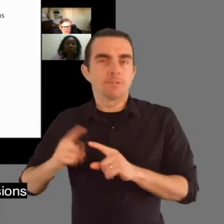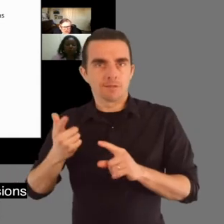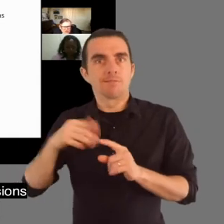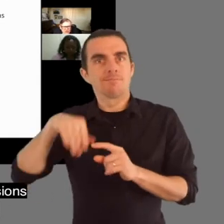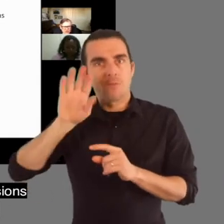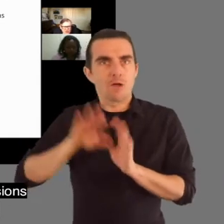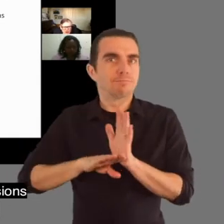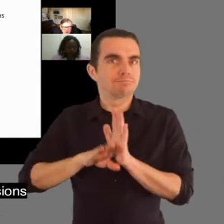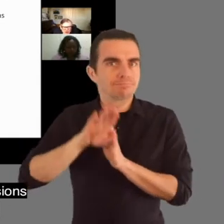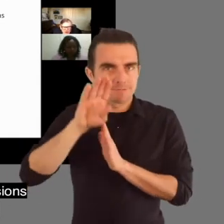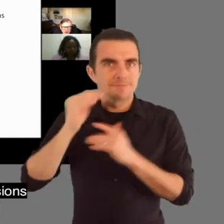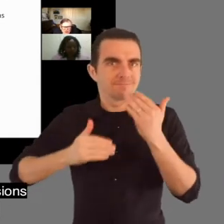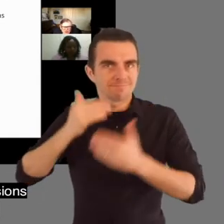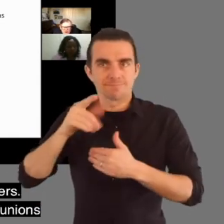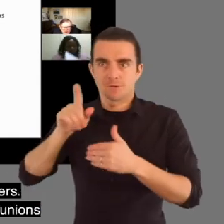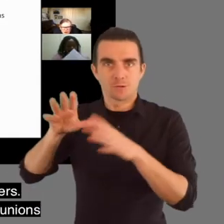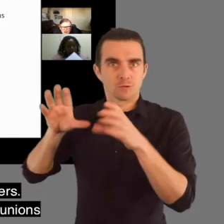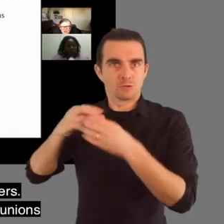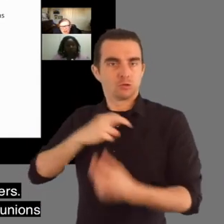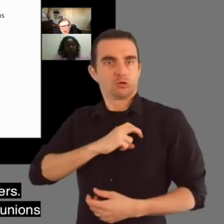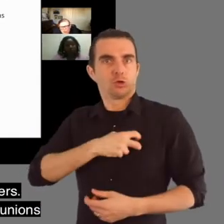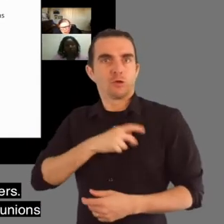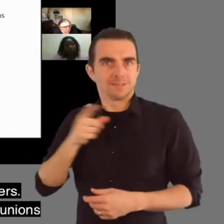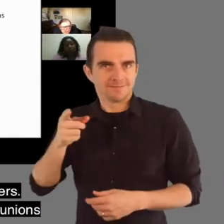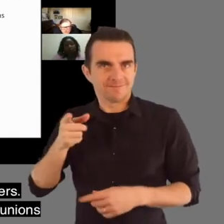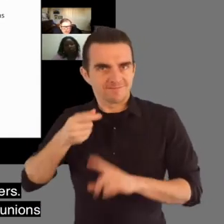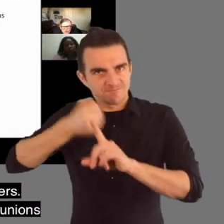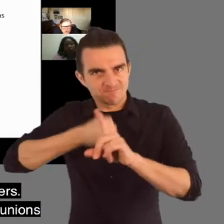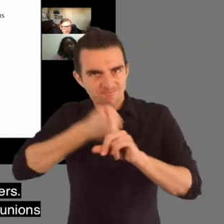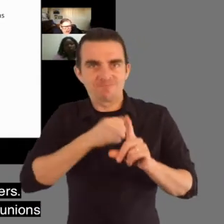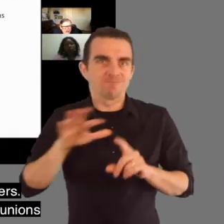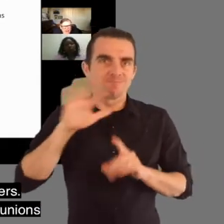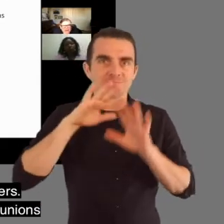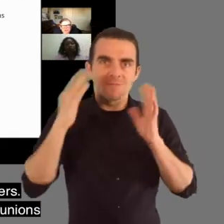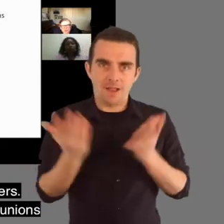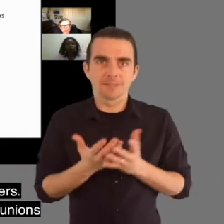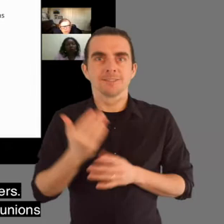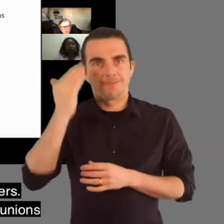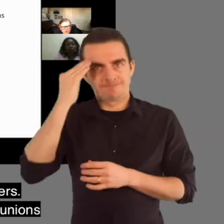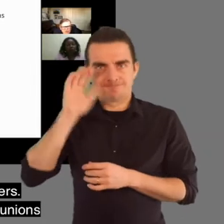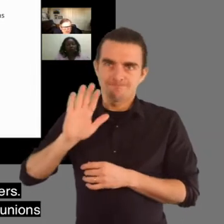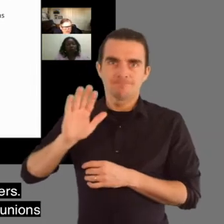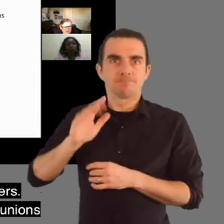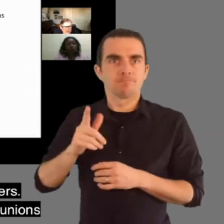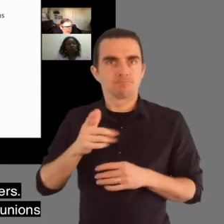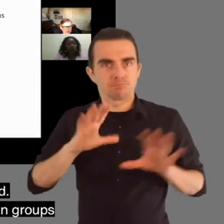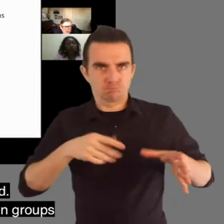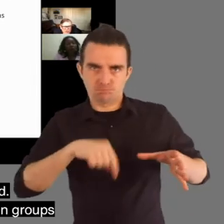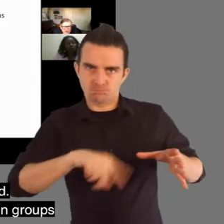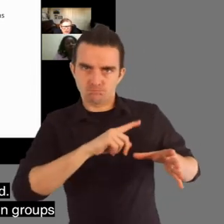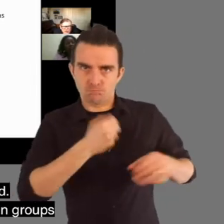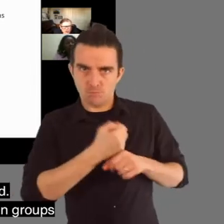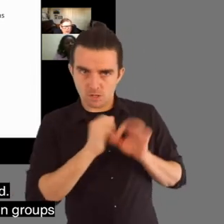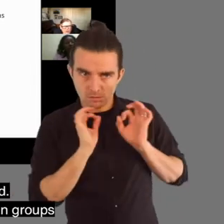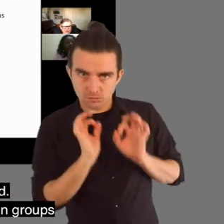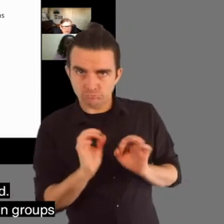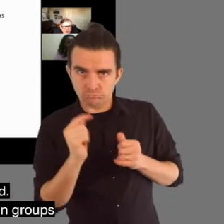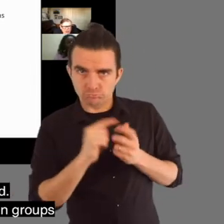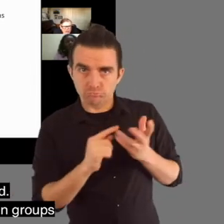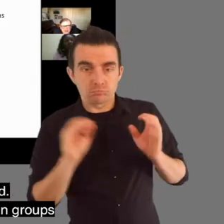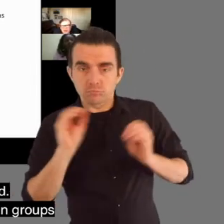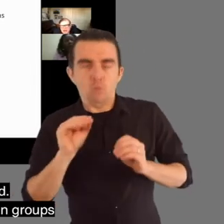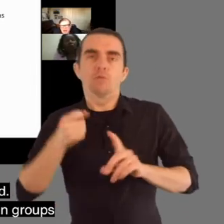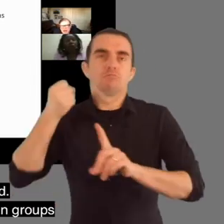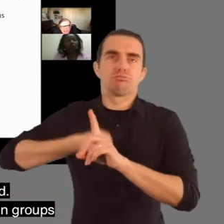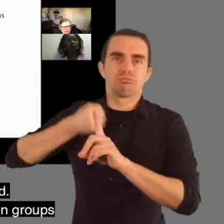stop divisions in the working class, and organizing all forms of workers. And that's what more progressive unions are doing around the world. They